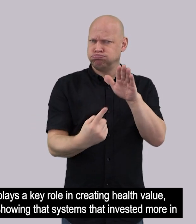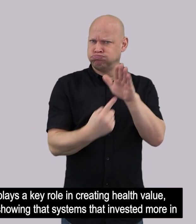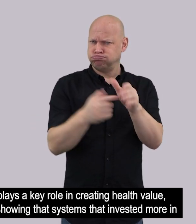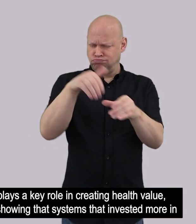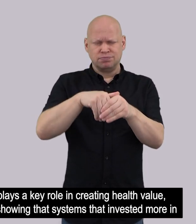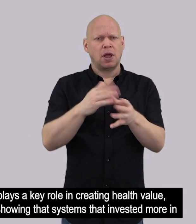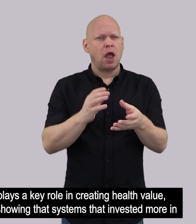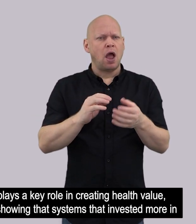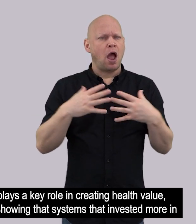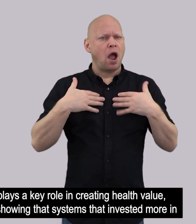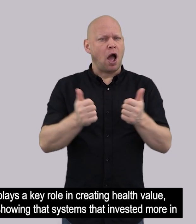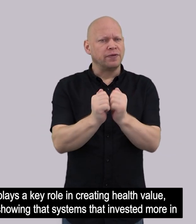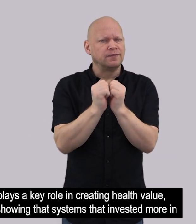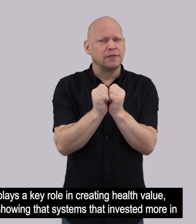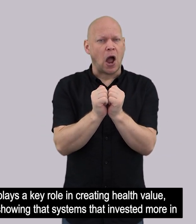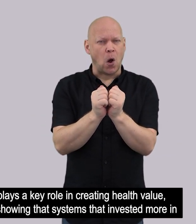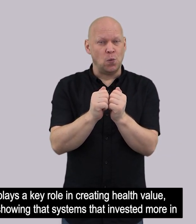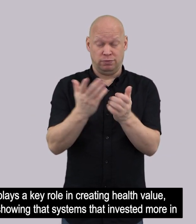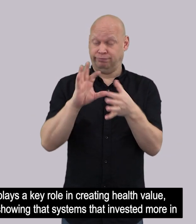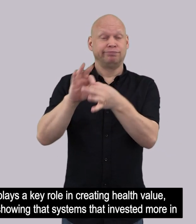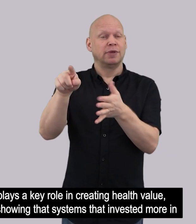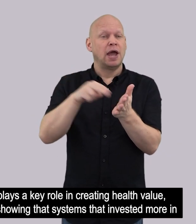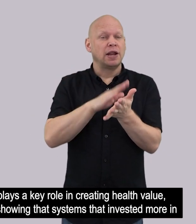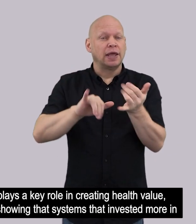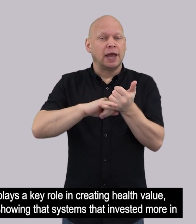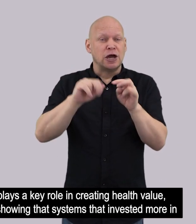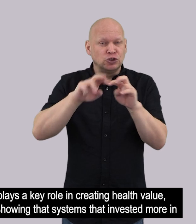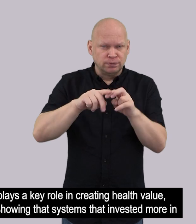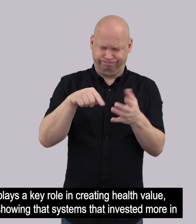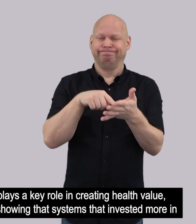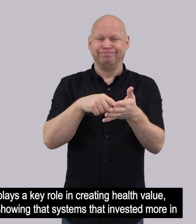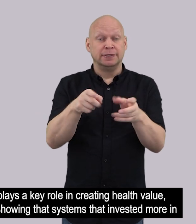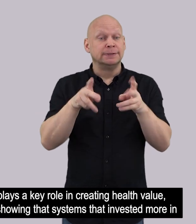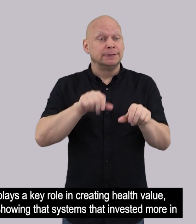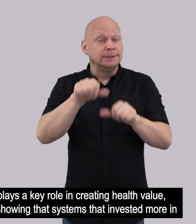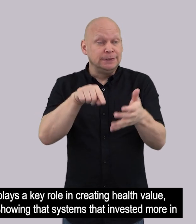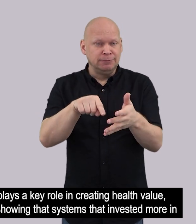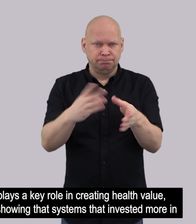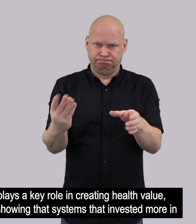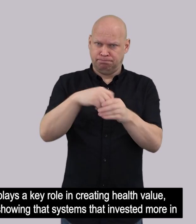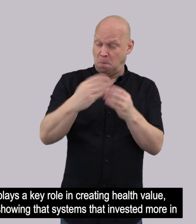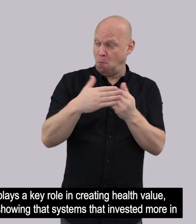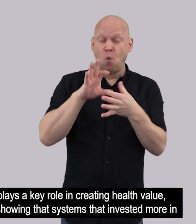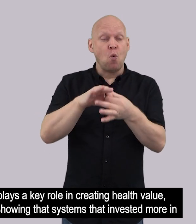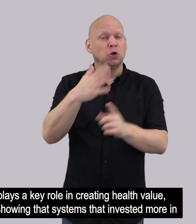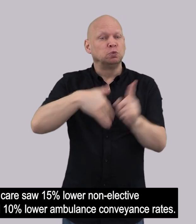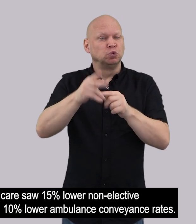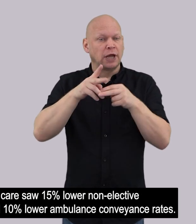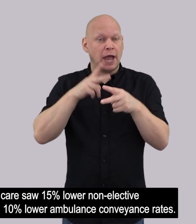Community care plays a key role in creating health value, with NHS research showing that systems that invested more in community care saw